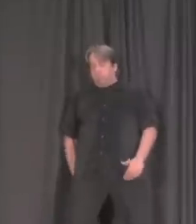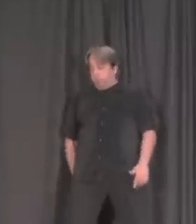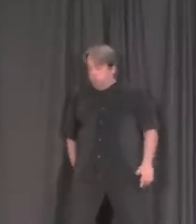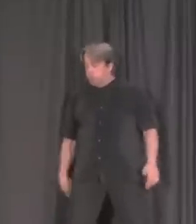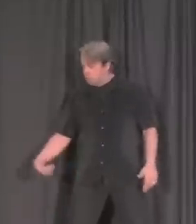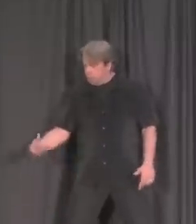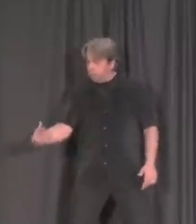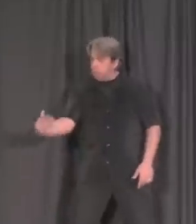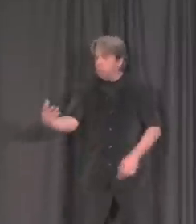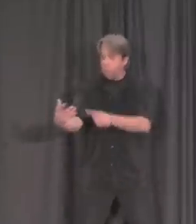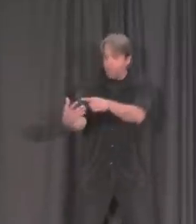Alarm goes